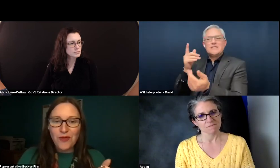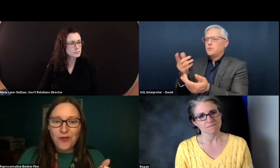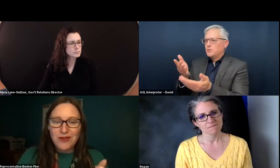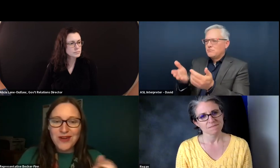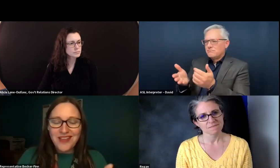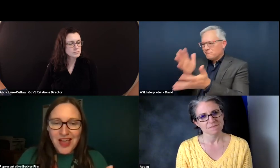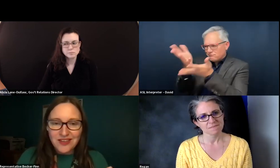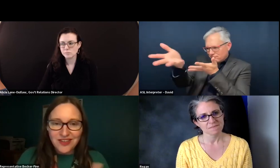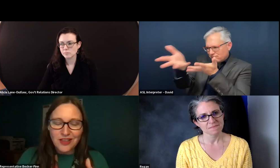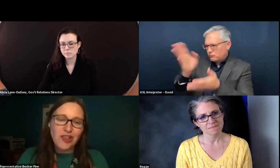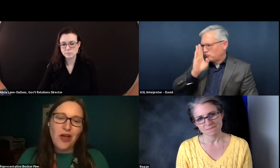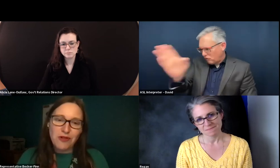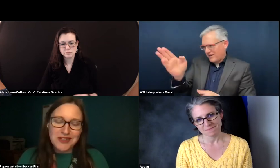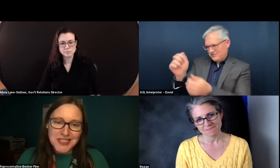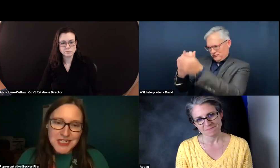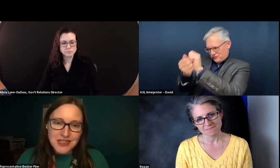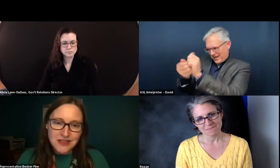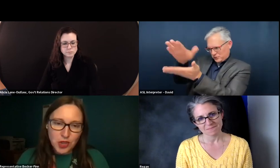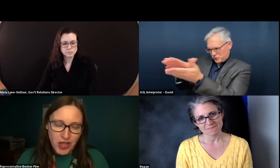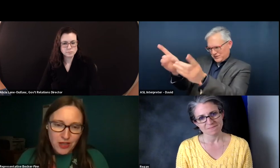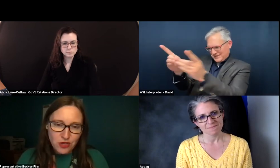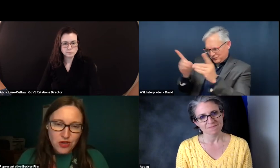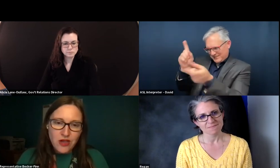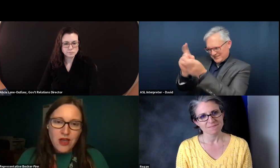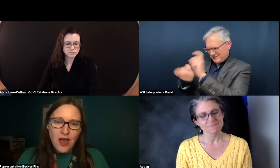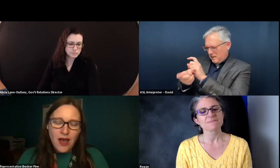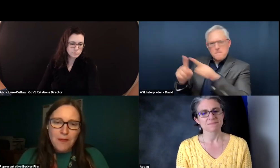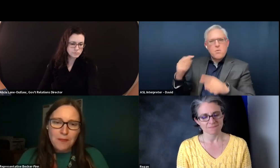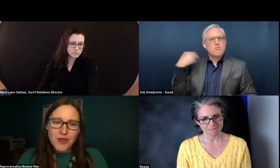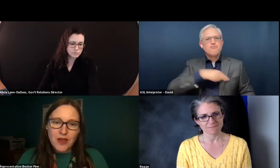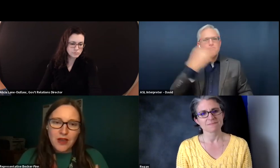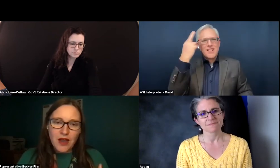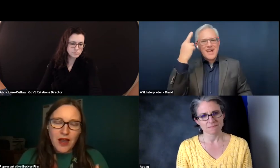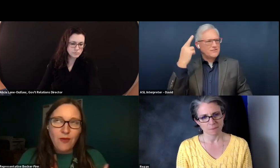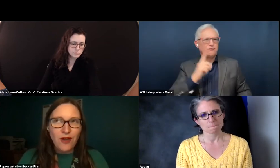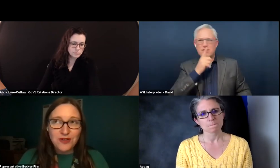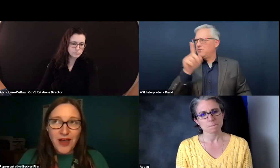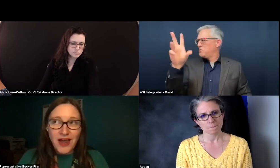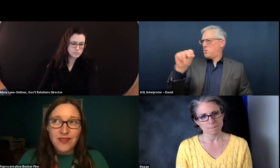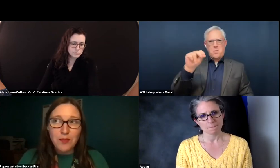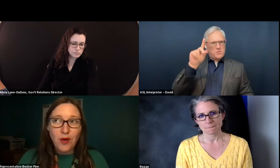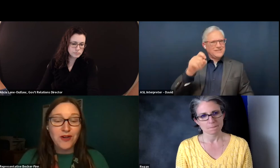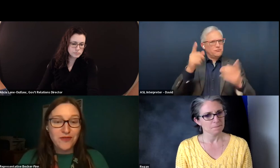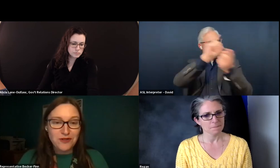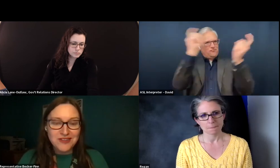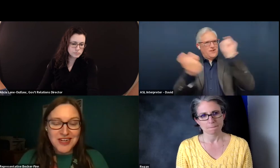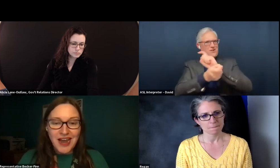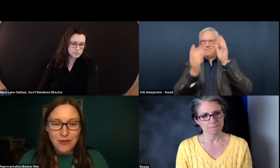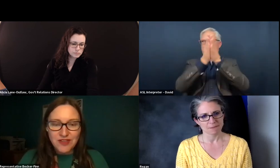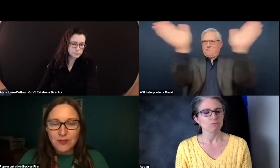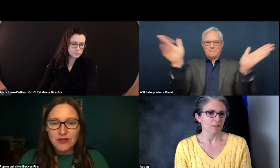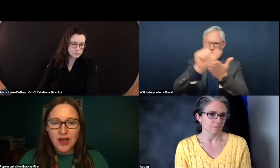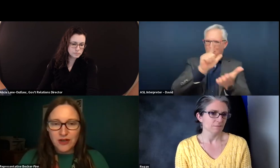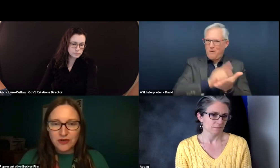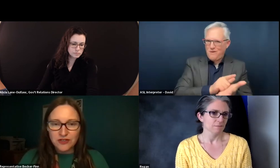But what we realized is that the law really did need to change. I will also add that part of the reason I